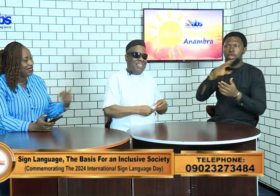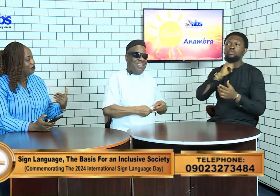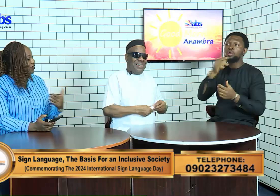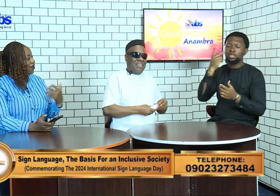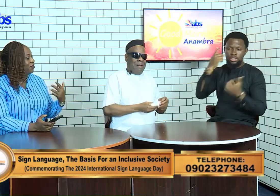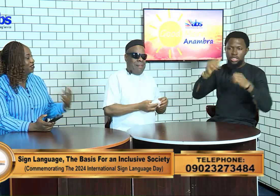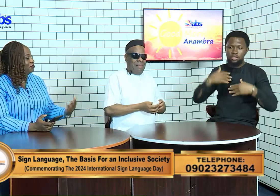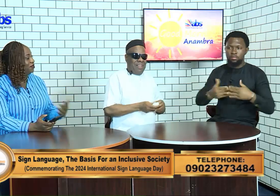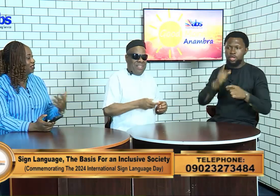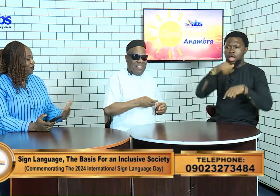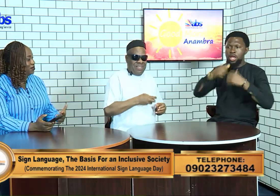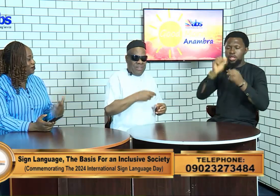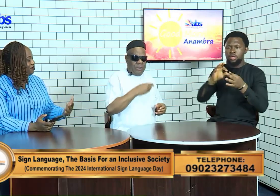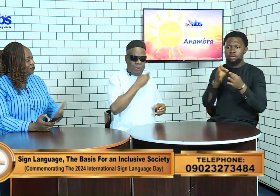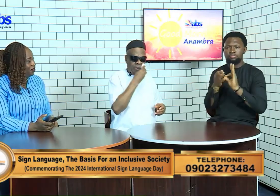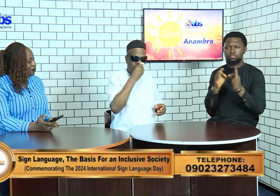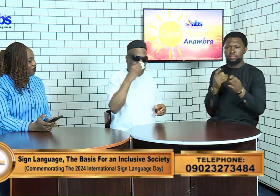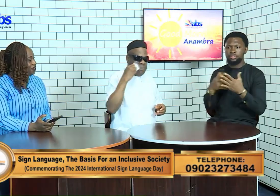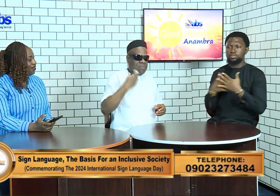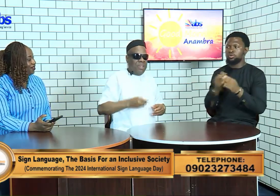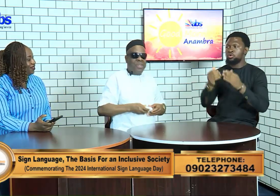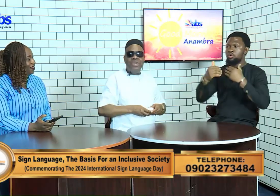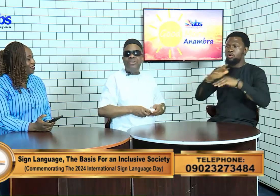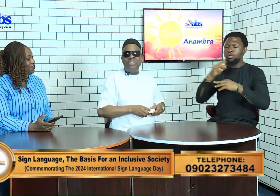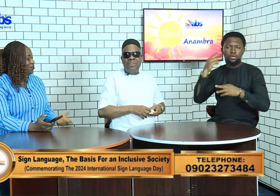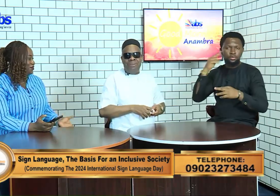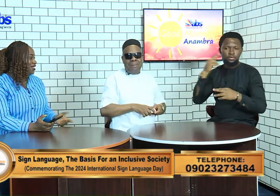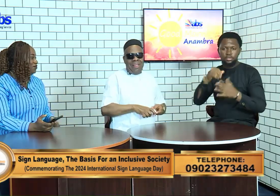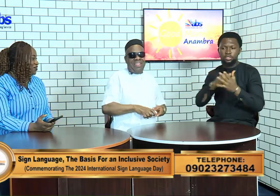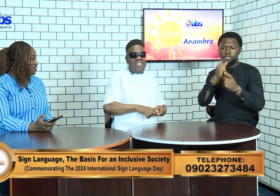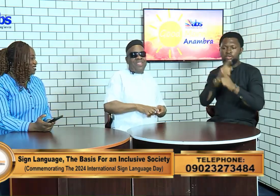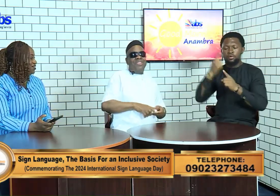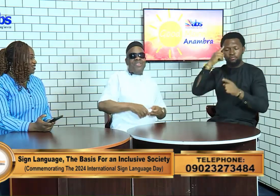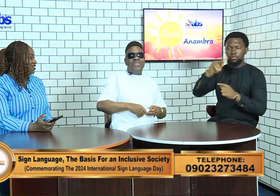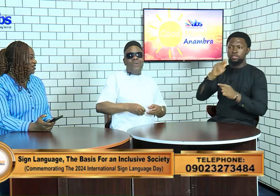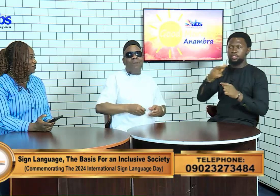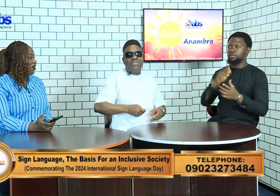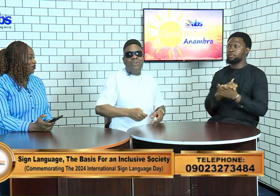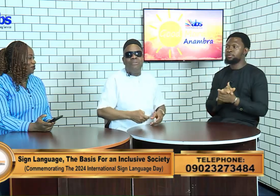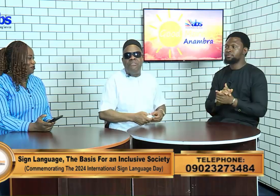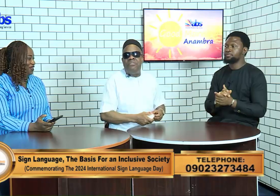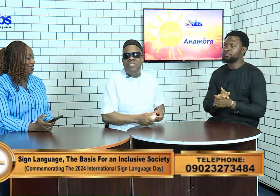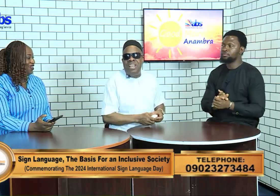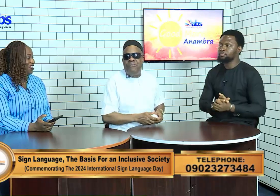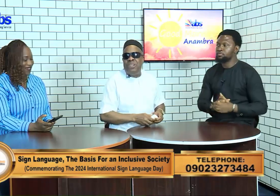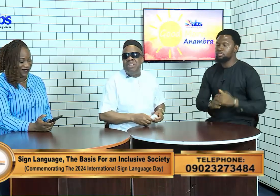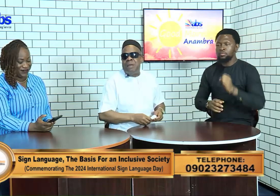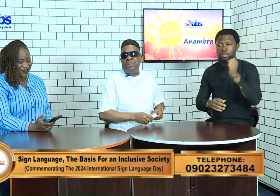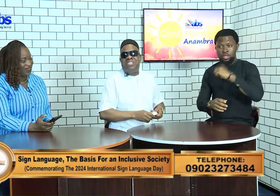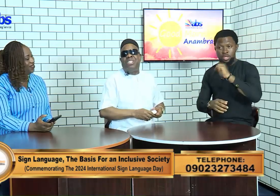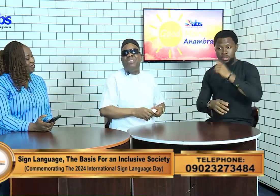seeing anybody, how can you interpret the news over the radio? It's just for television station. You agree with me? Yeah,